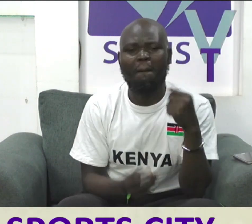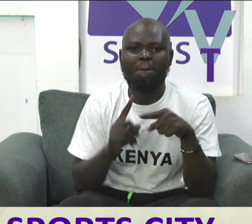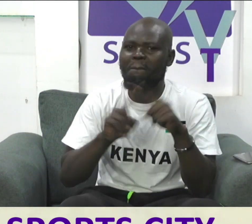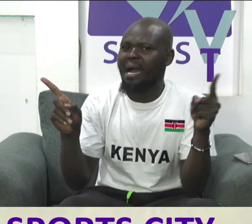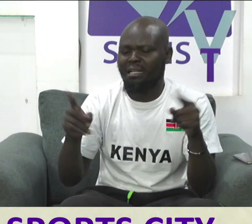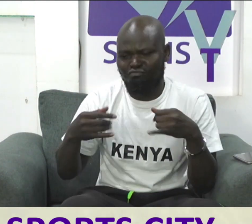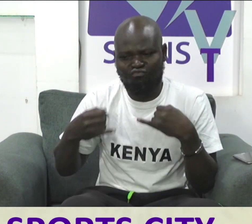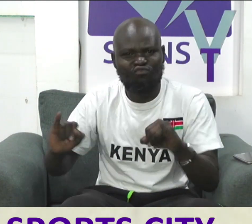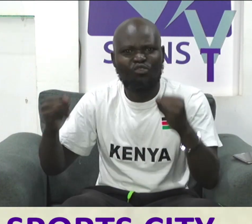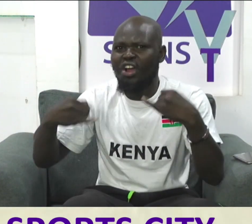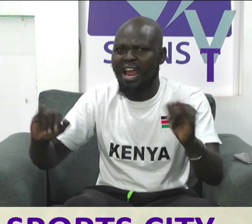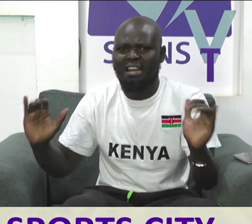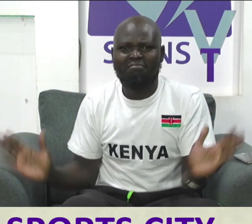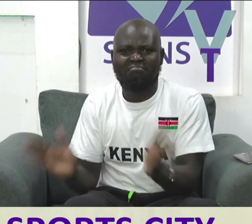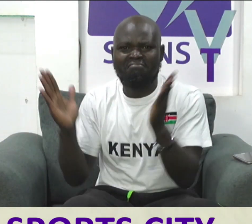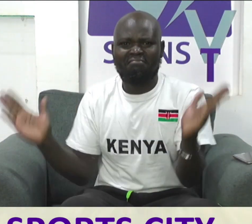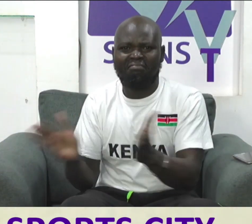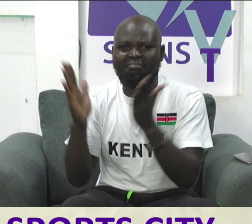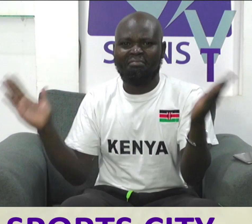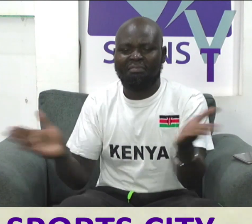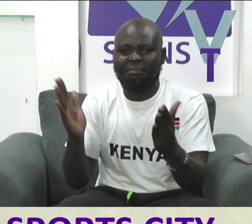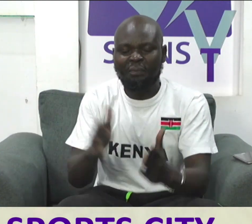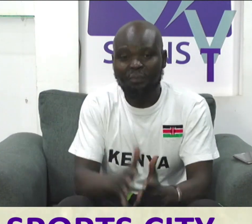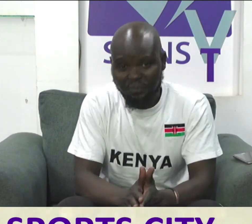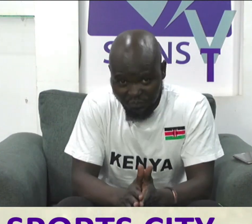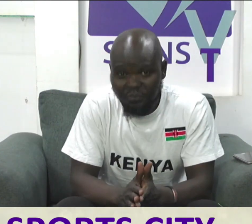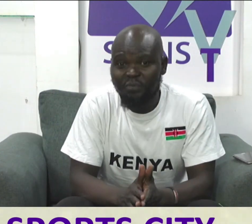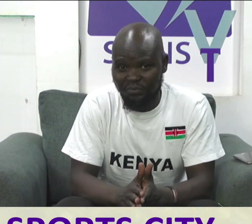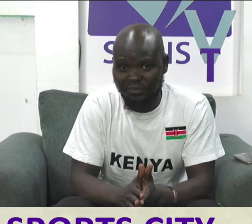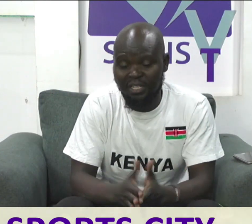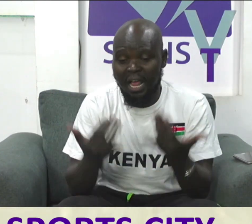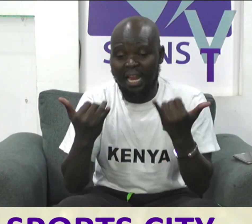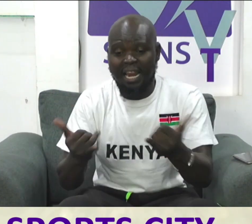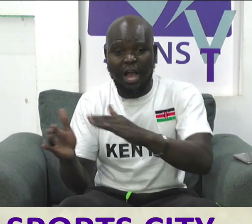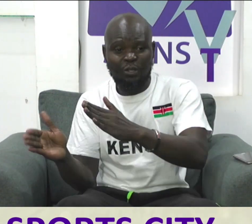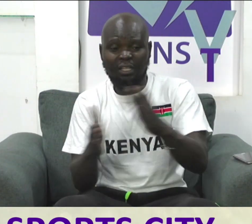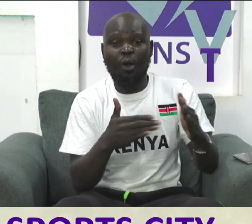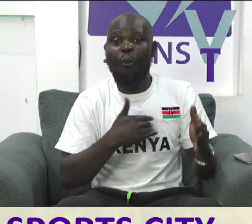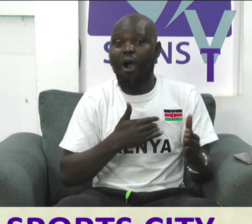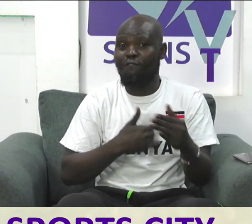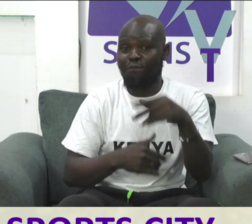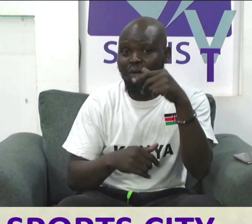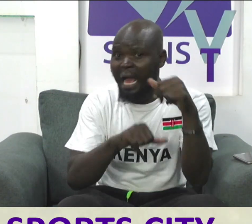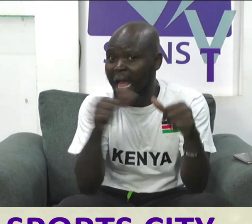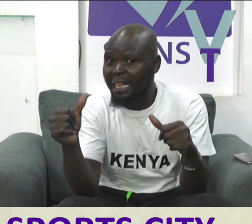And for Esther Kendi, who is supporting Shabana, I'm very much sorry for the disappointment.